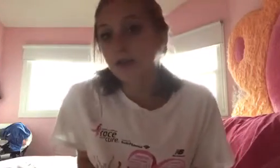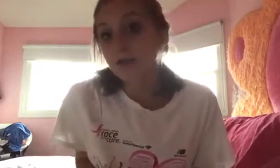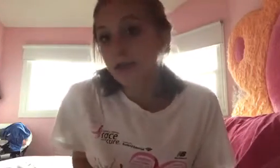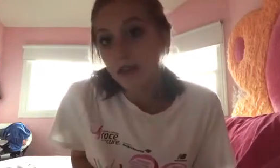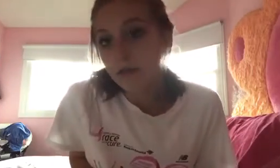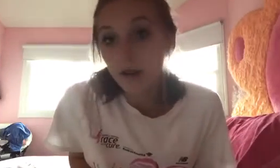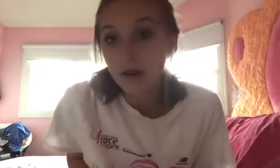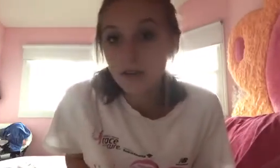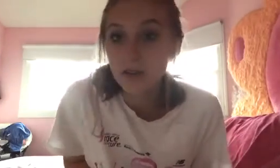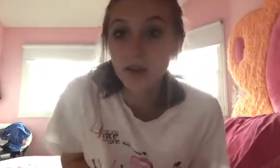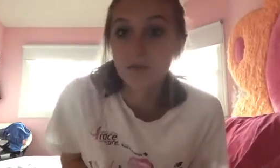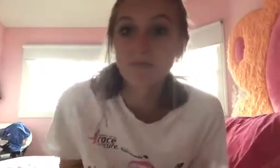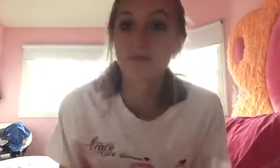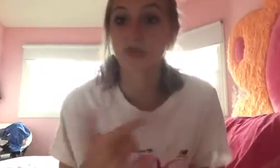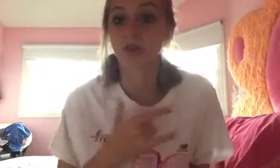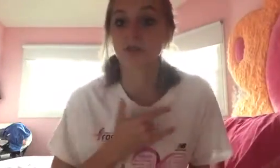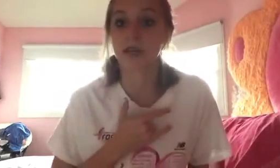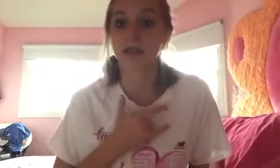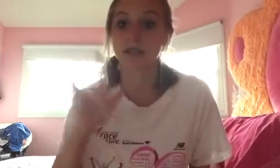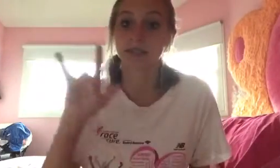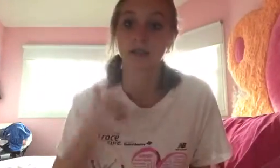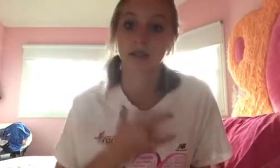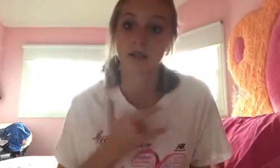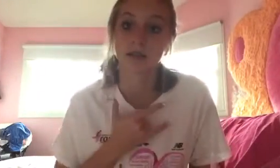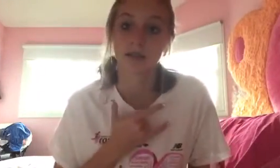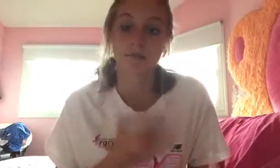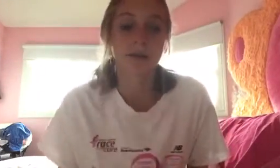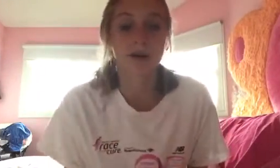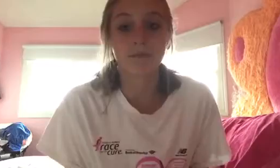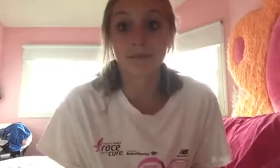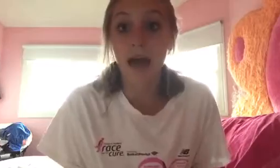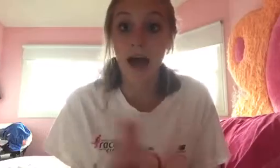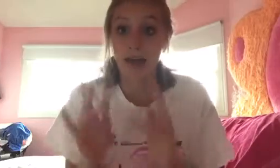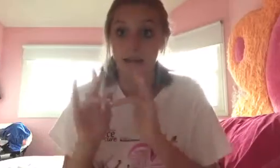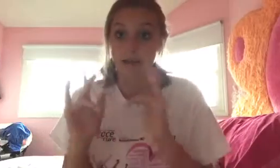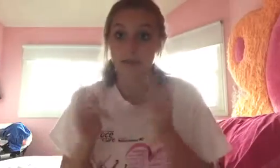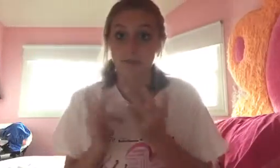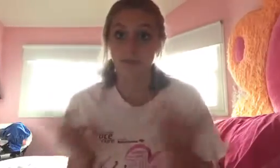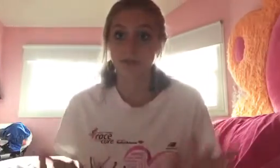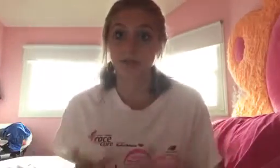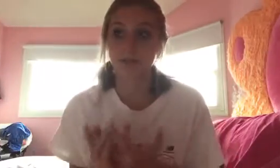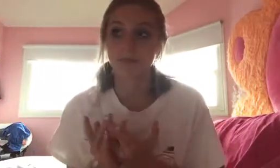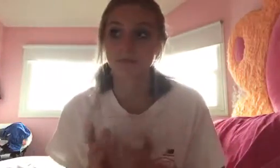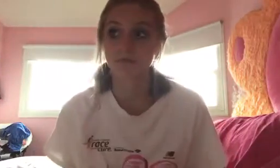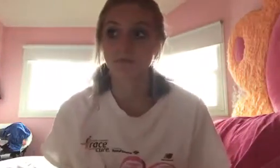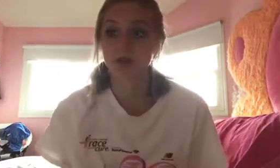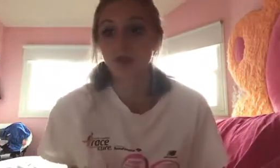different signs for heart, so you can do this, but I like this personally. Just do